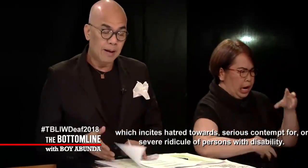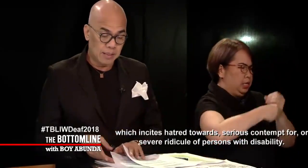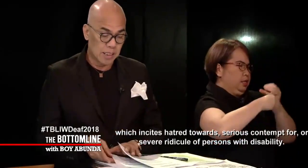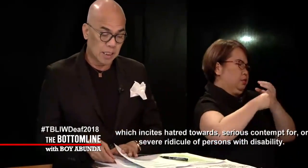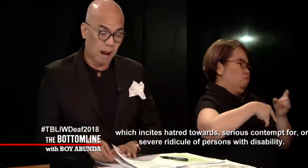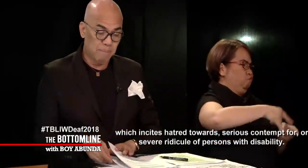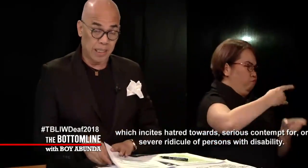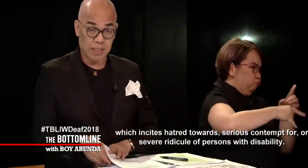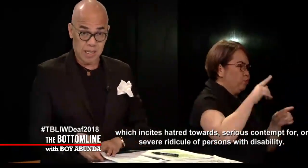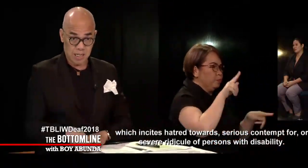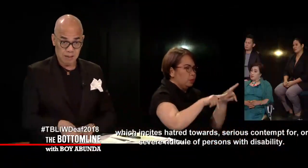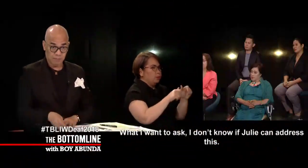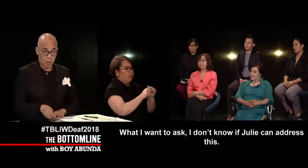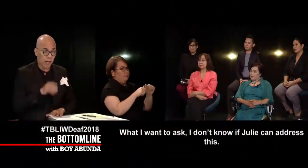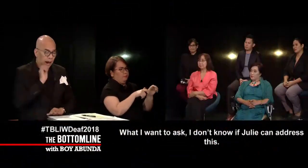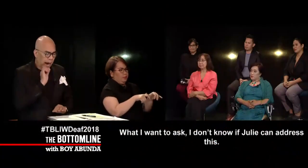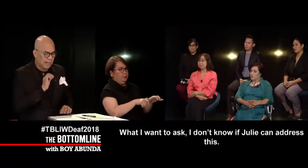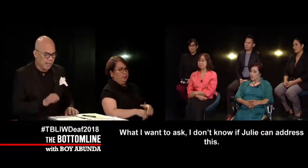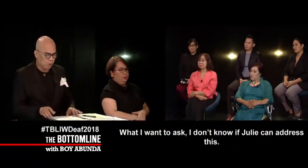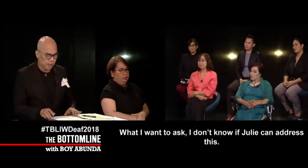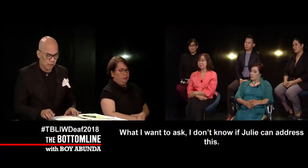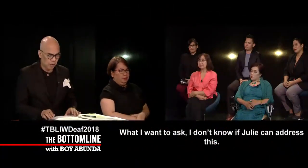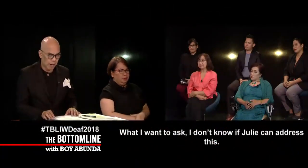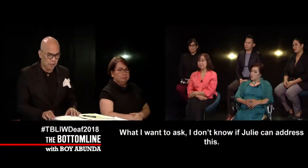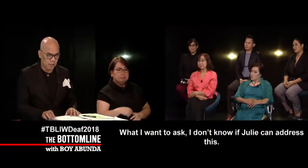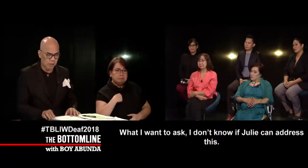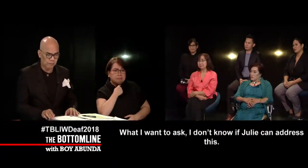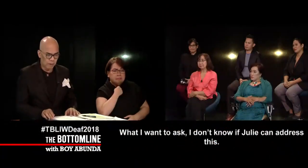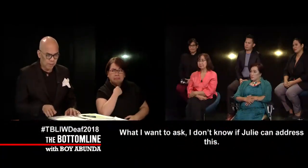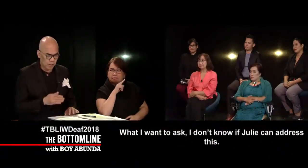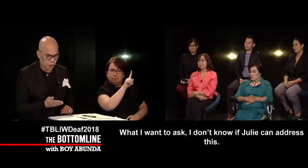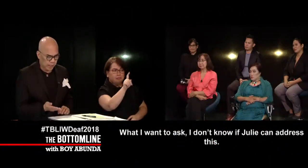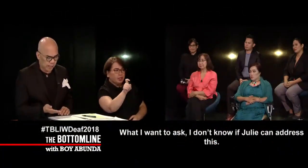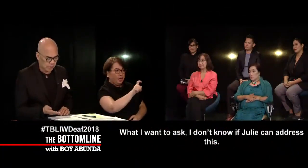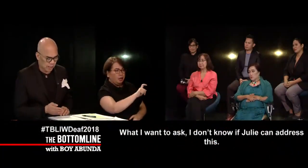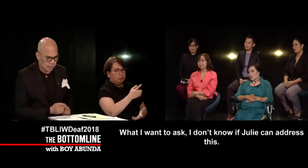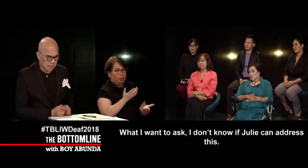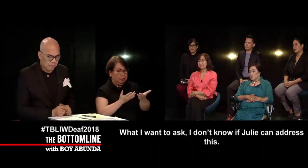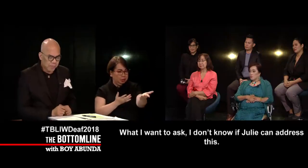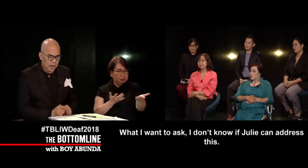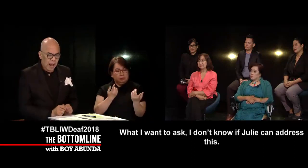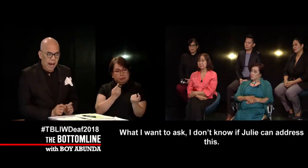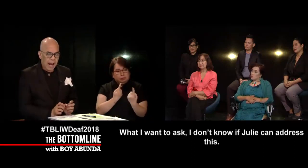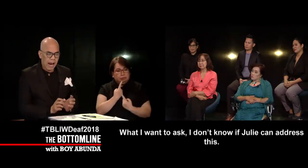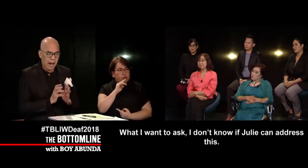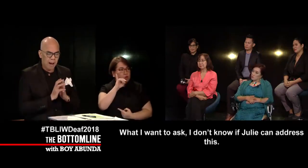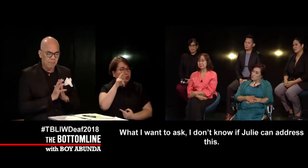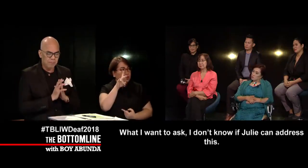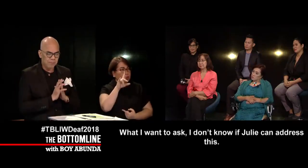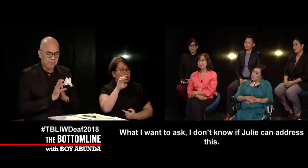with disability. Okay. Ang nais ko pong itanong, I don't know if Julie can address this.